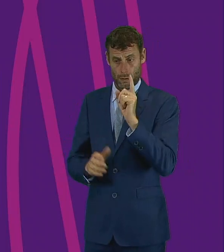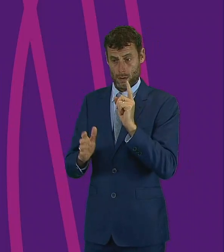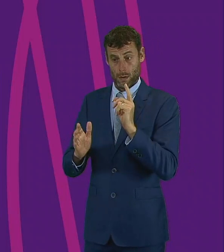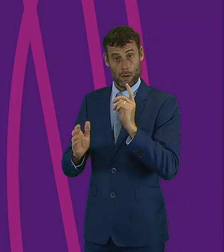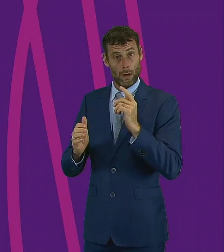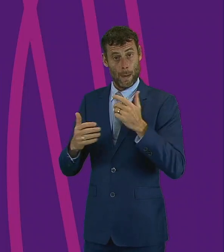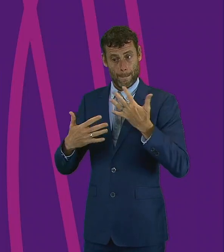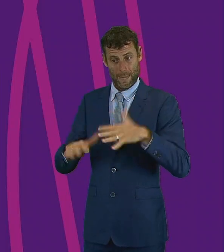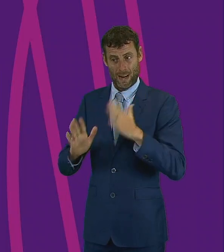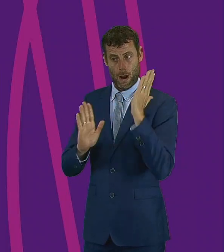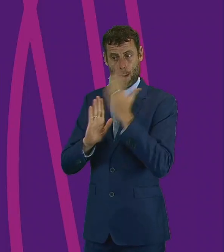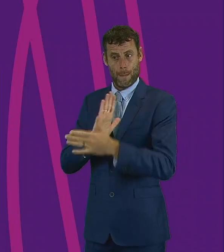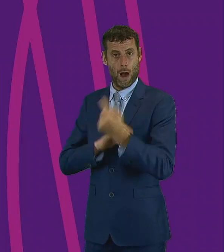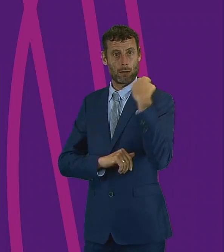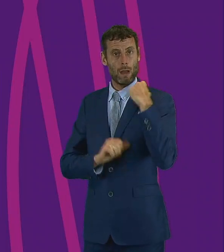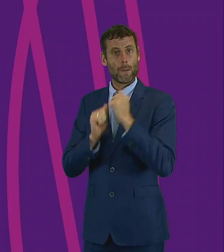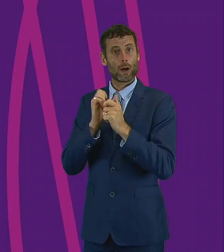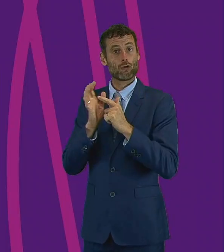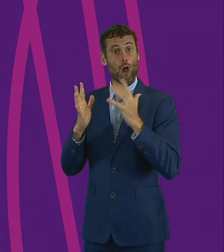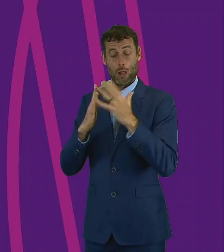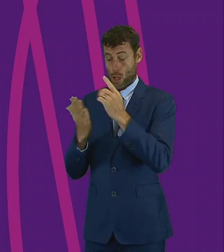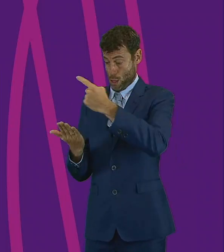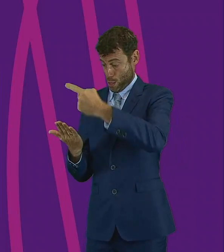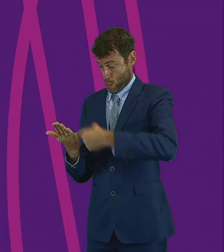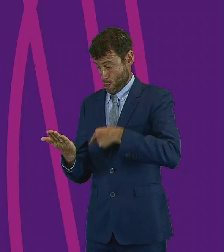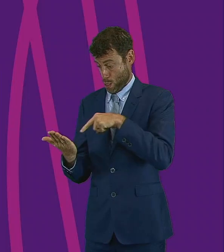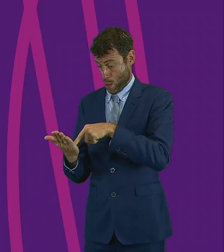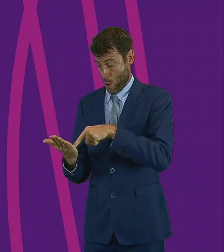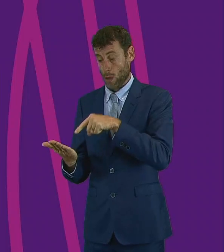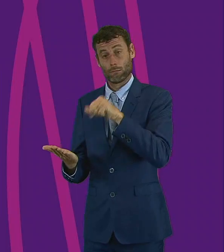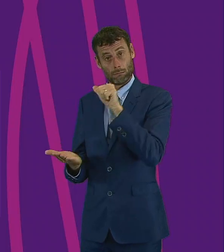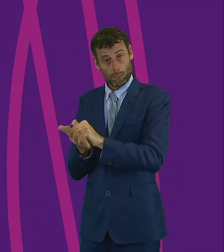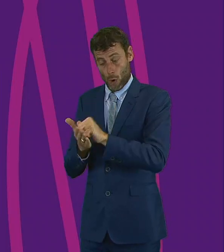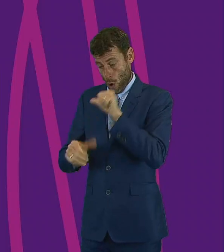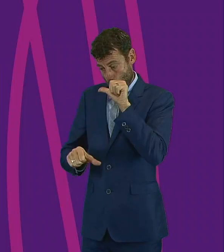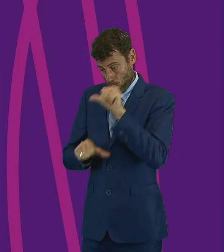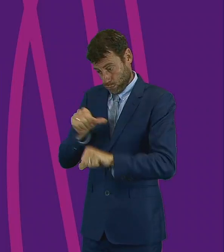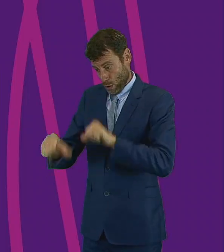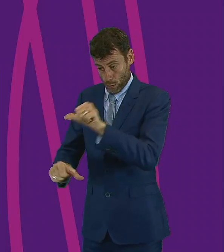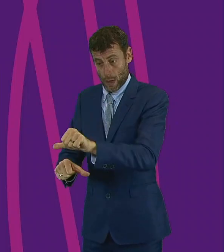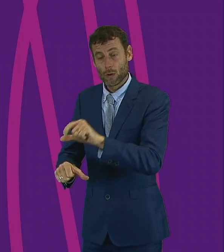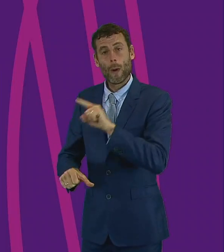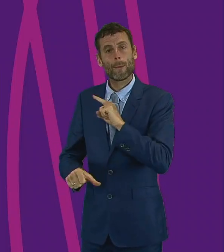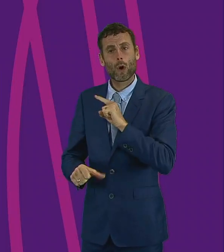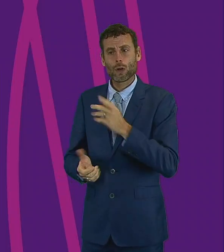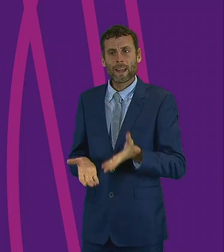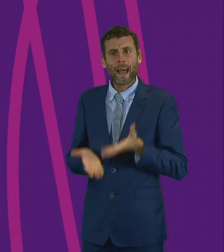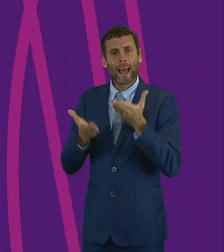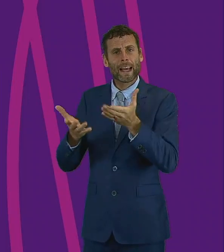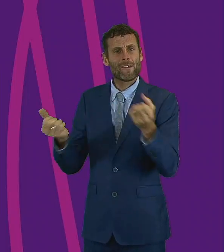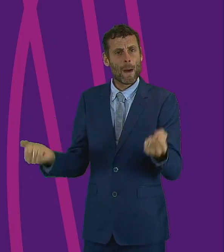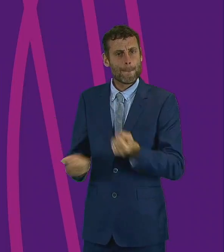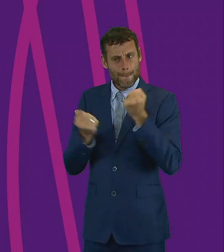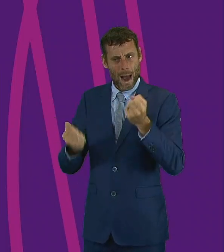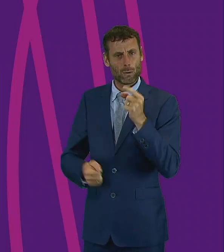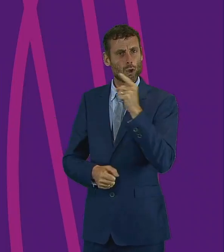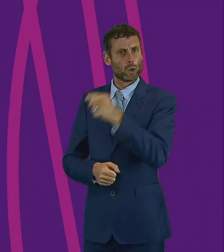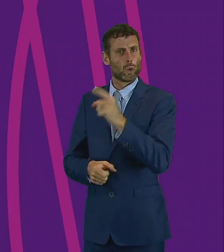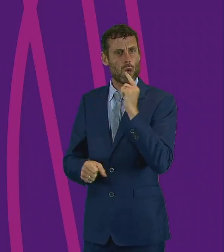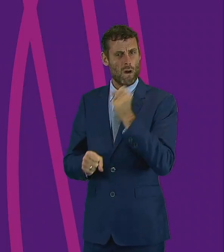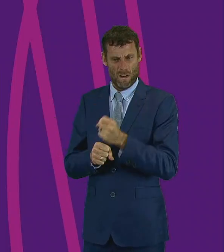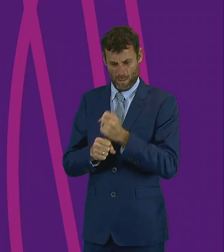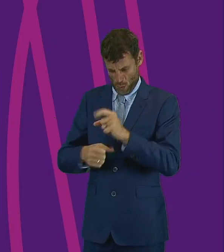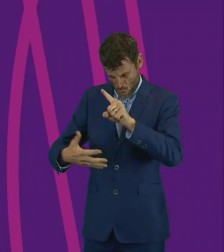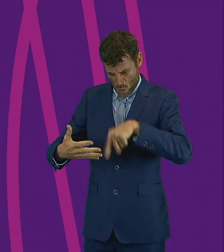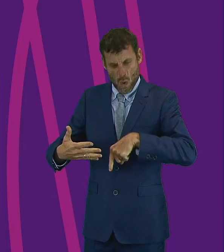unanimously in this Parliament in March, giving the Scottish Government these unprecedented powers. I want to be sure,